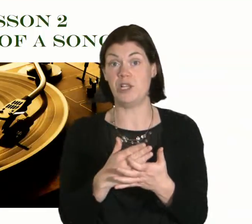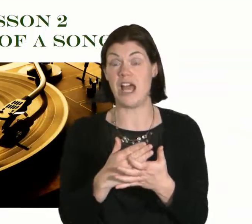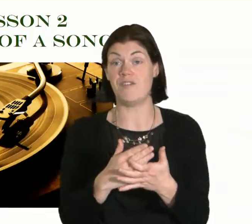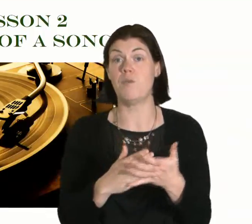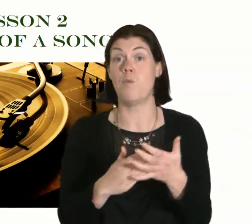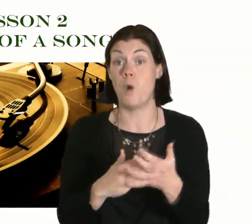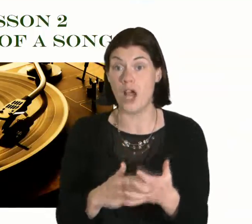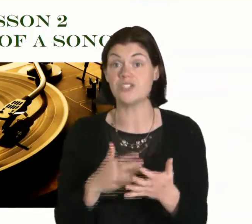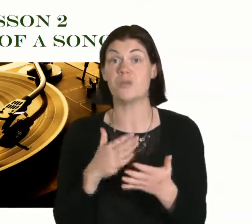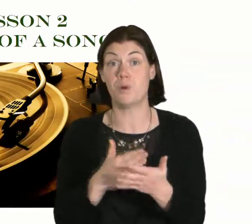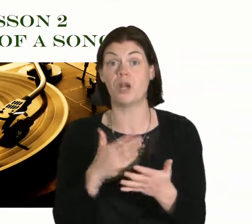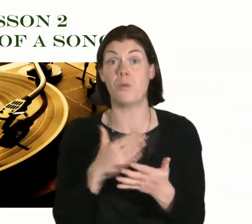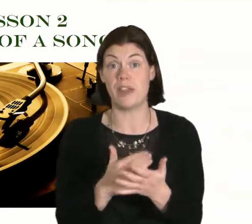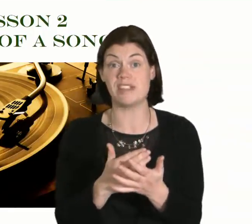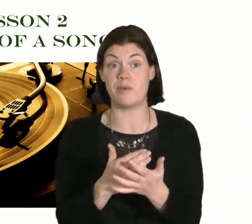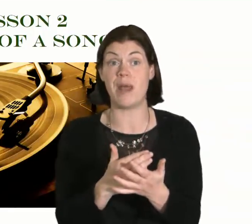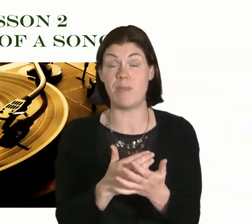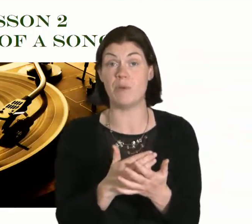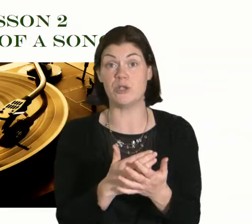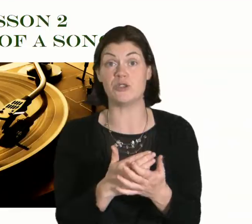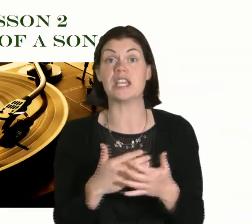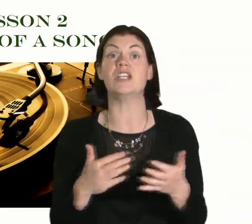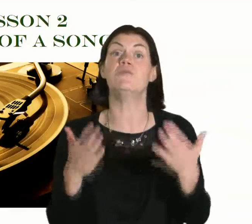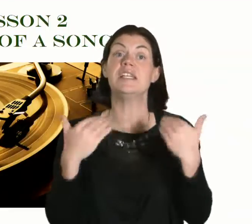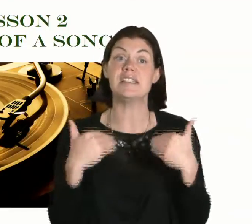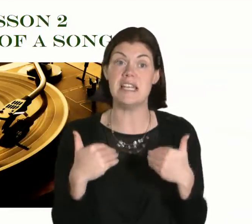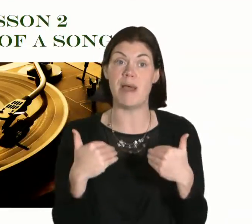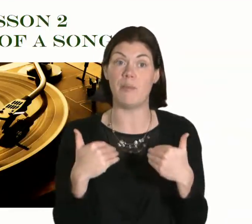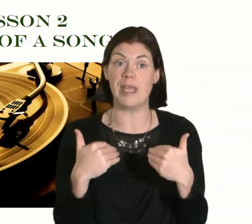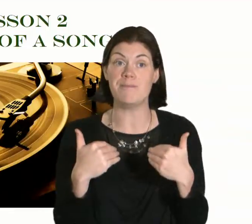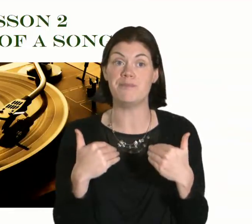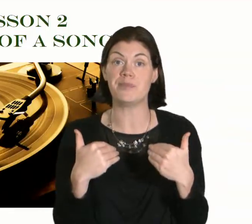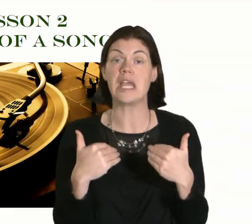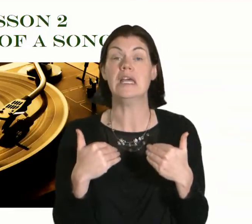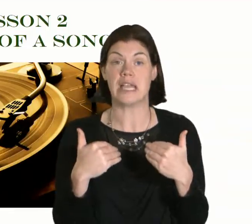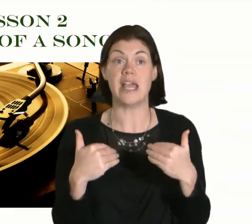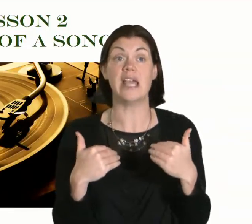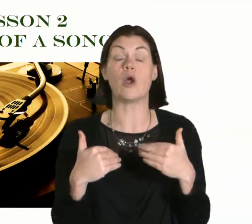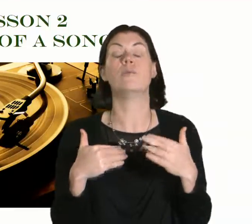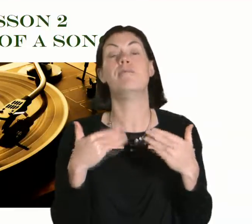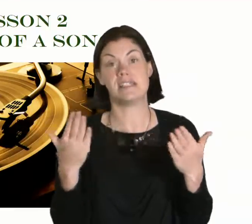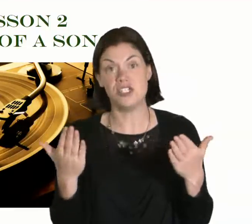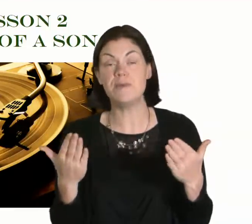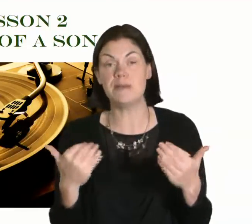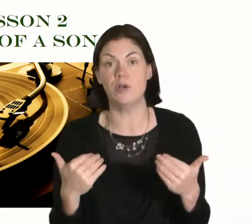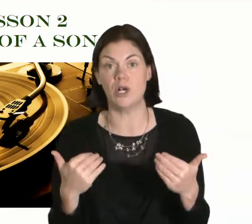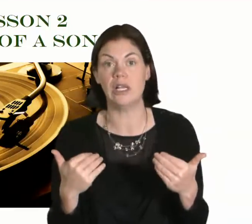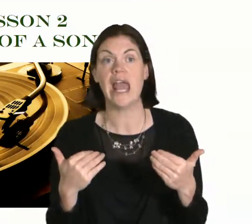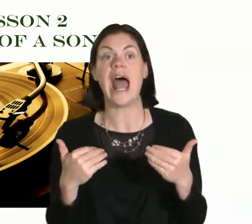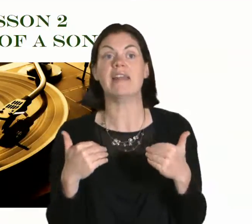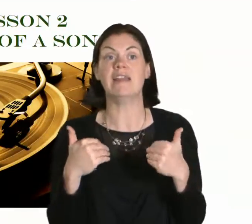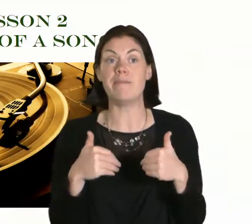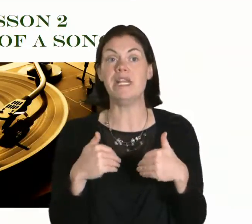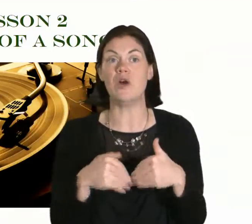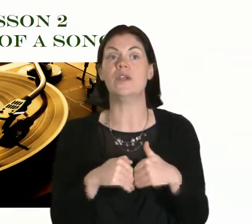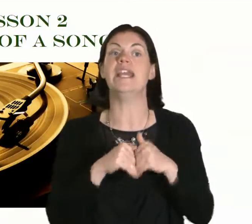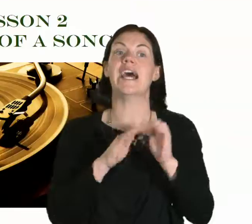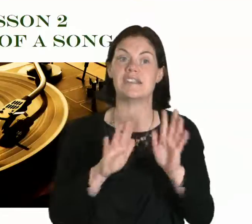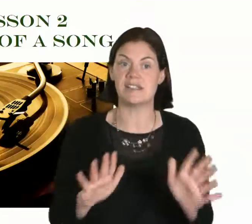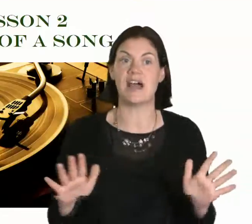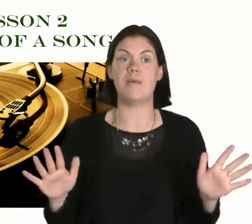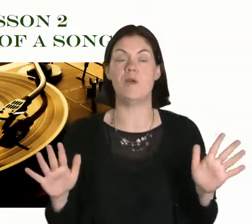comfortable enough and want to work with someone at Mount Boucherie, can you please email me okay? Or message me in Moodle and let me